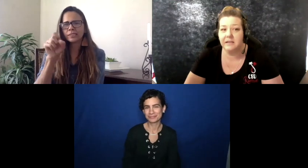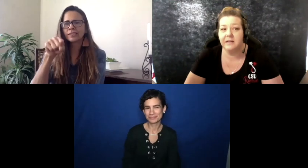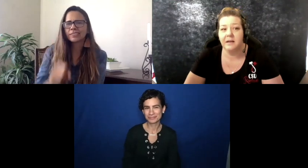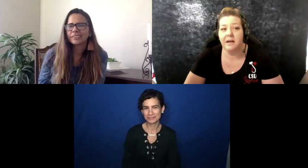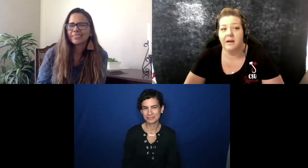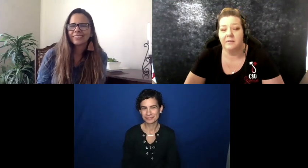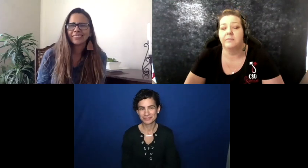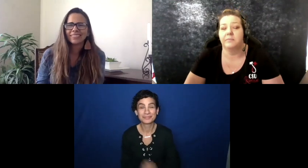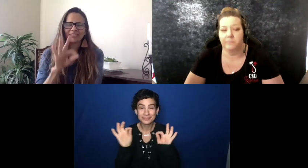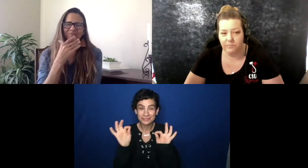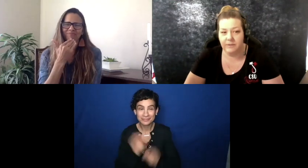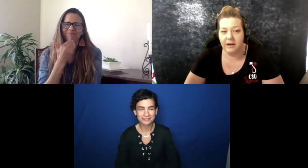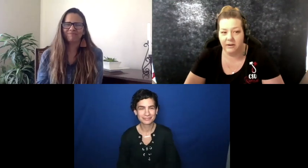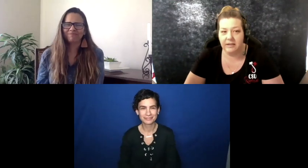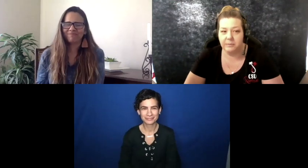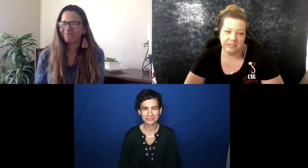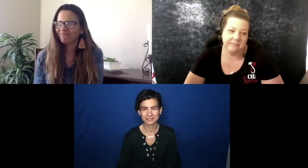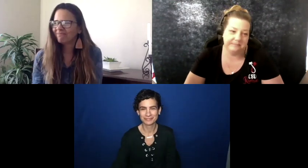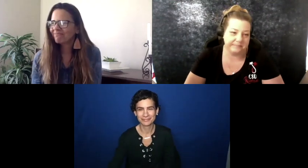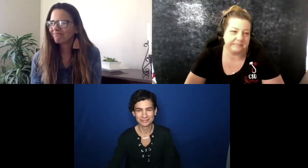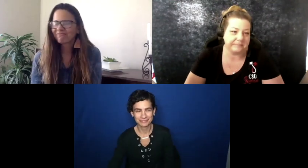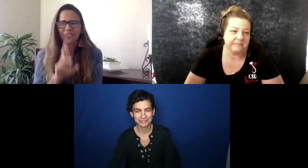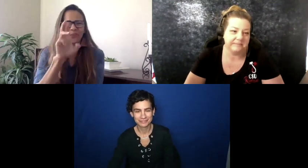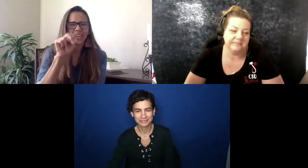daily when they are in person.